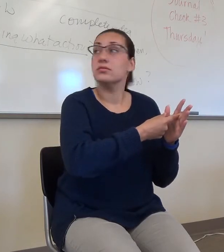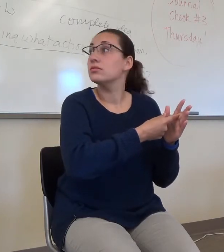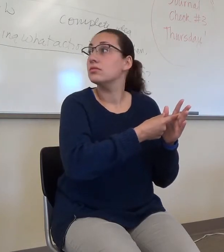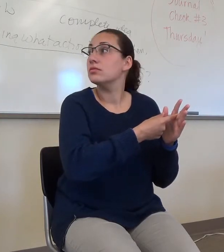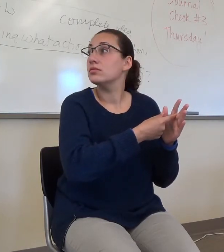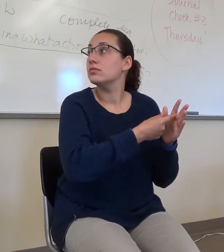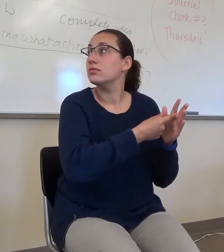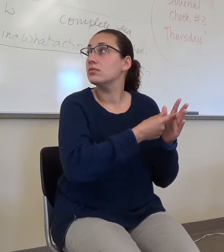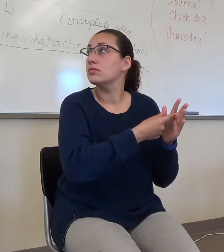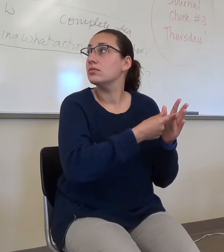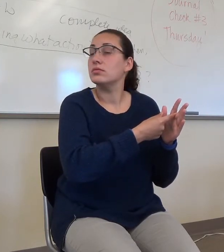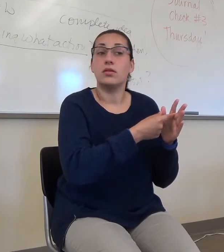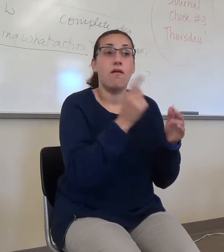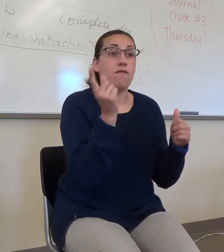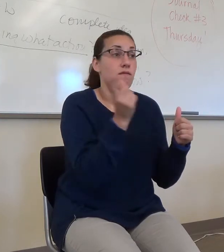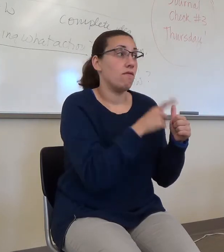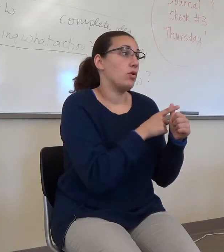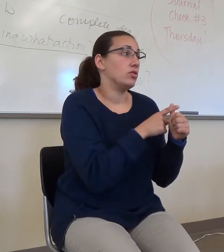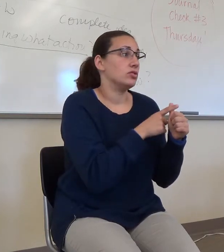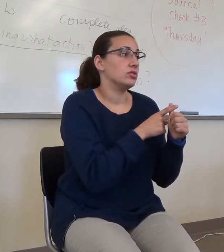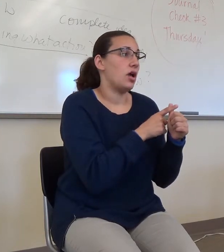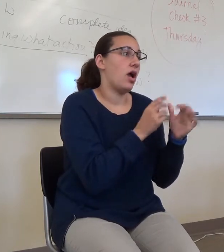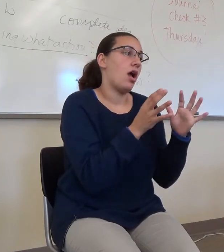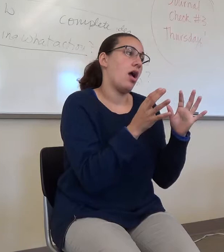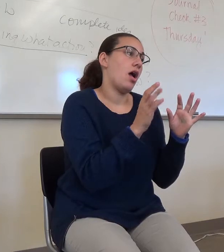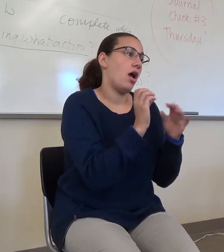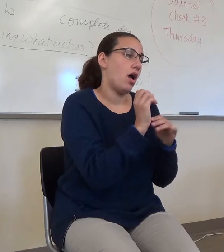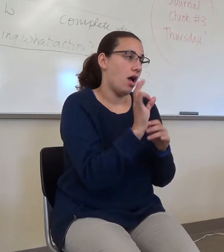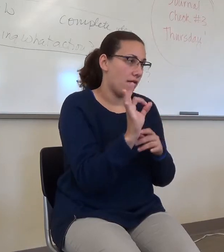the first of many cities, right?